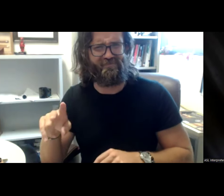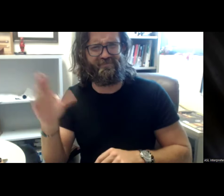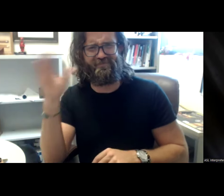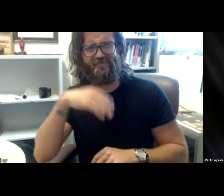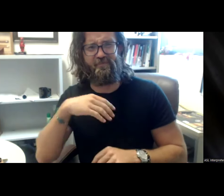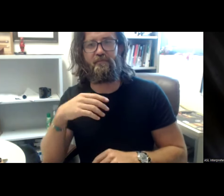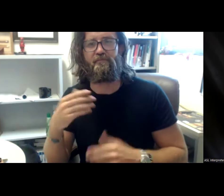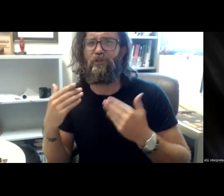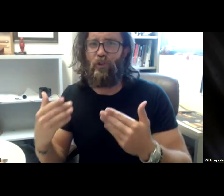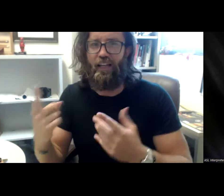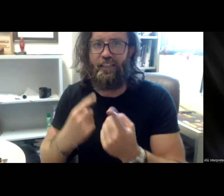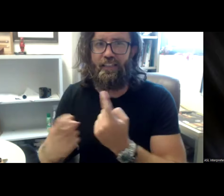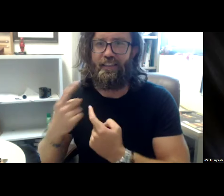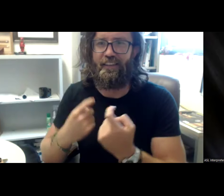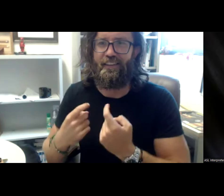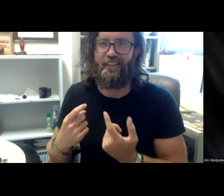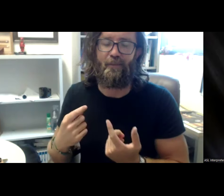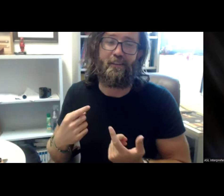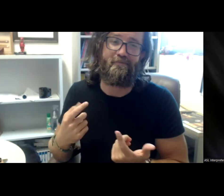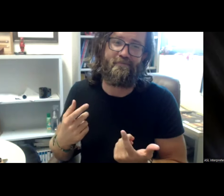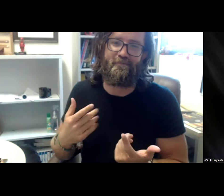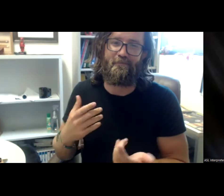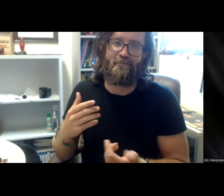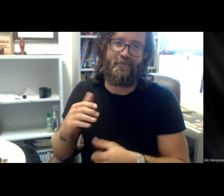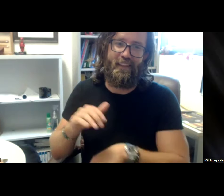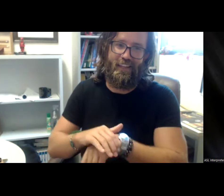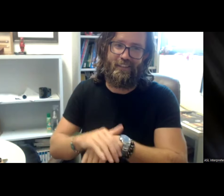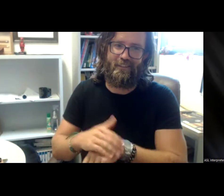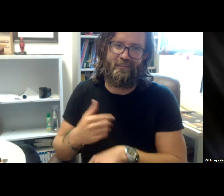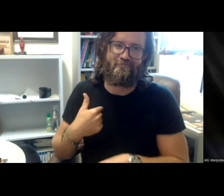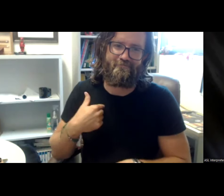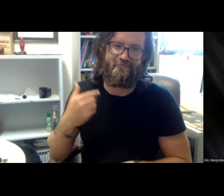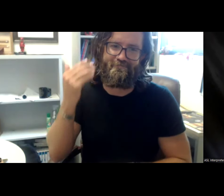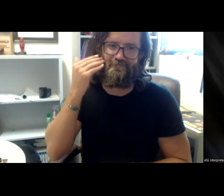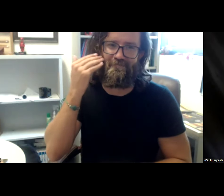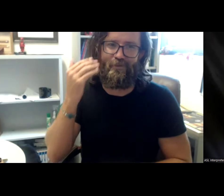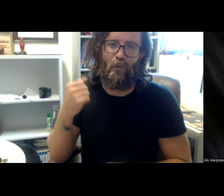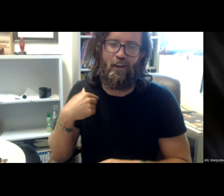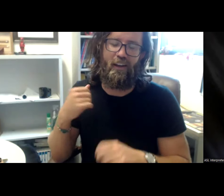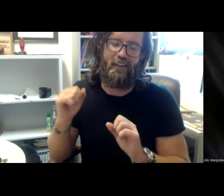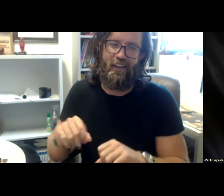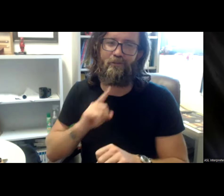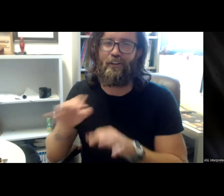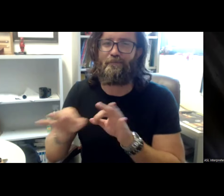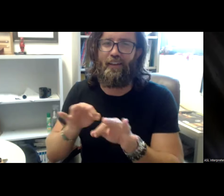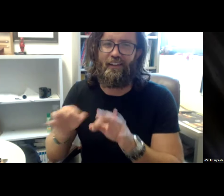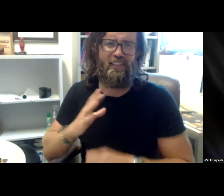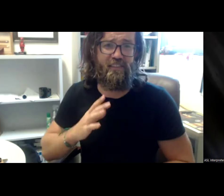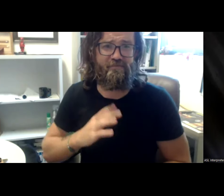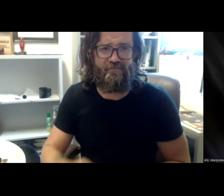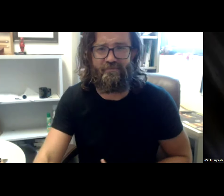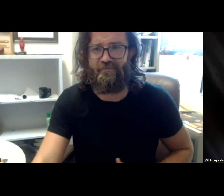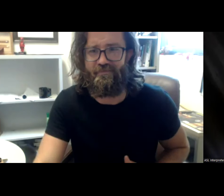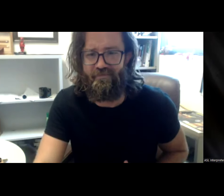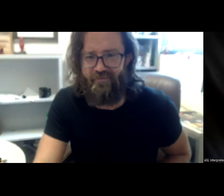So it's important if you feel like that's odd, go ahead and ask these questions. English I'm familiar with, so I